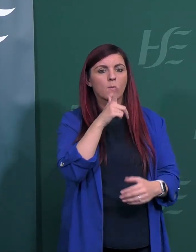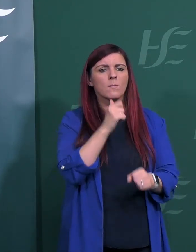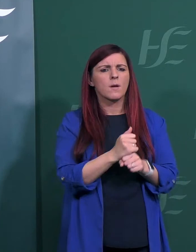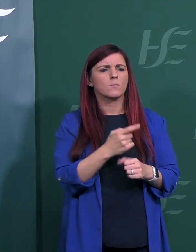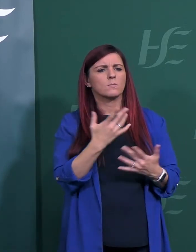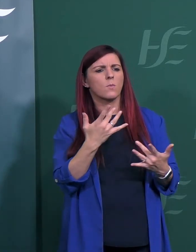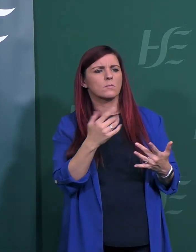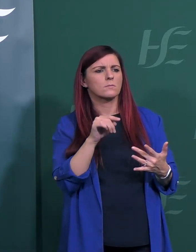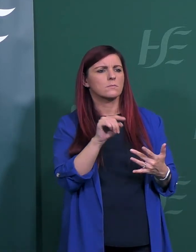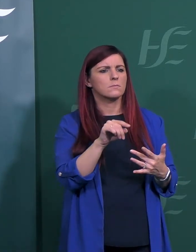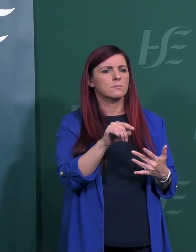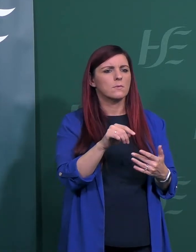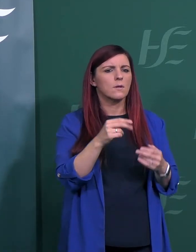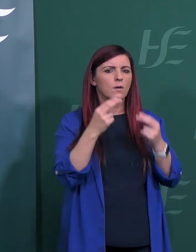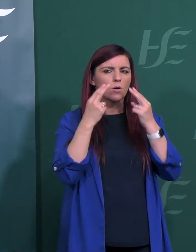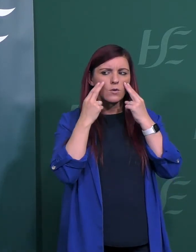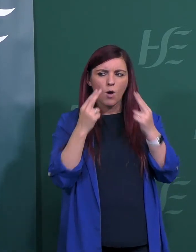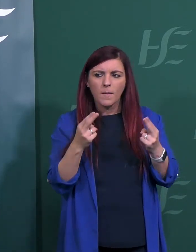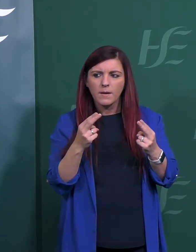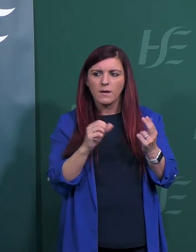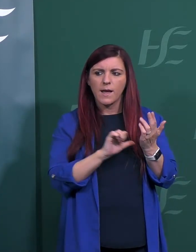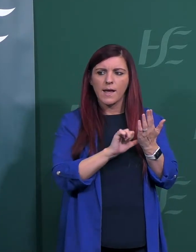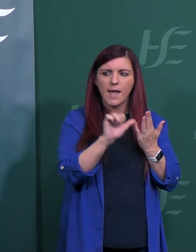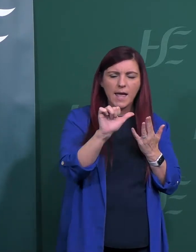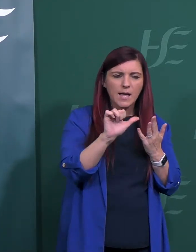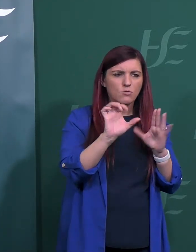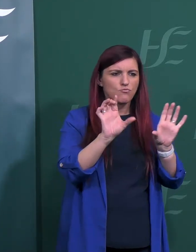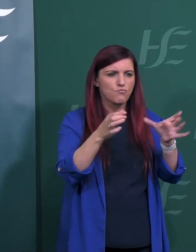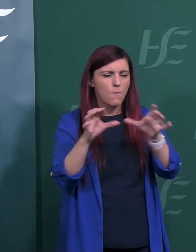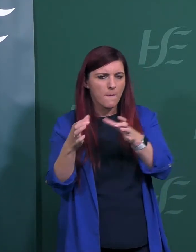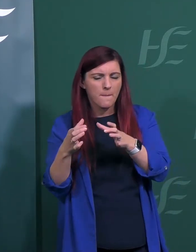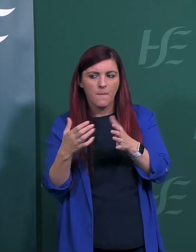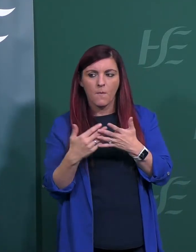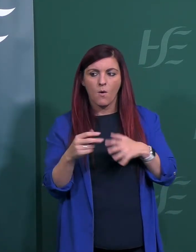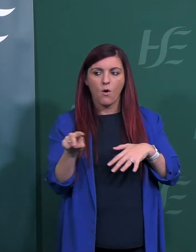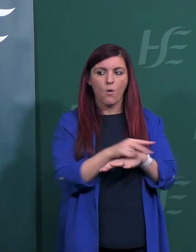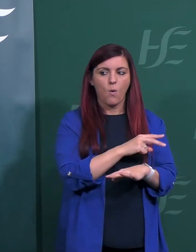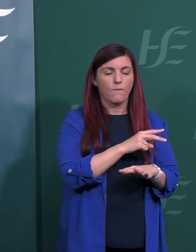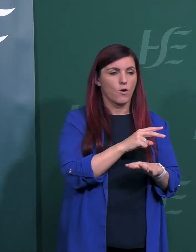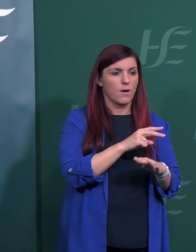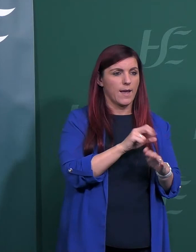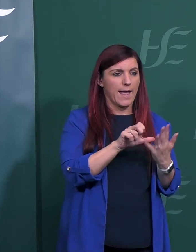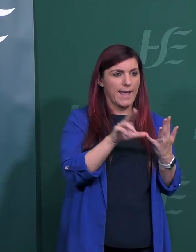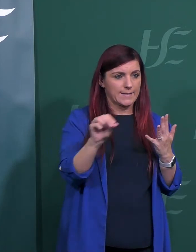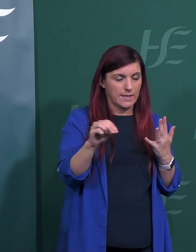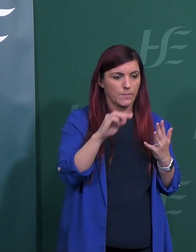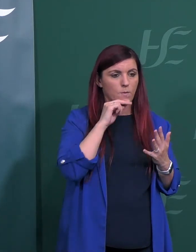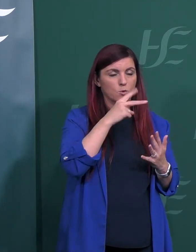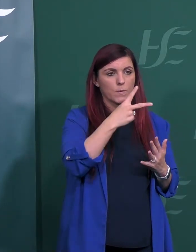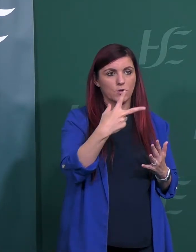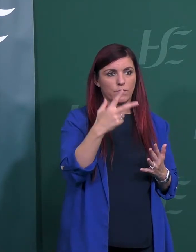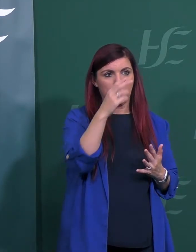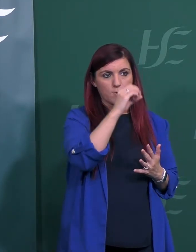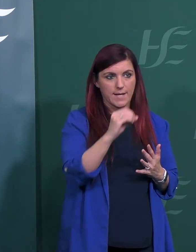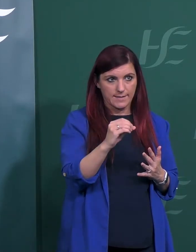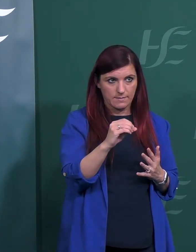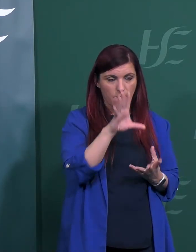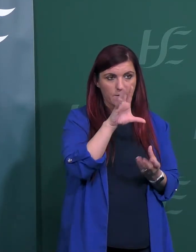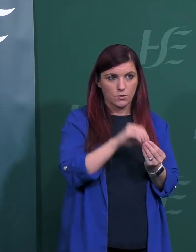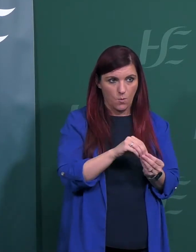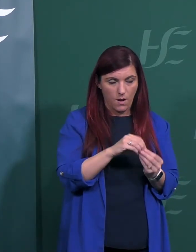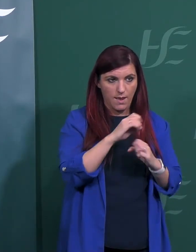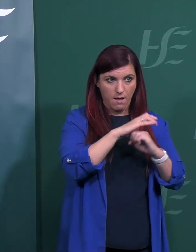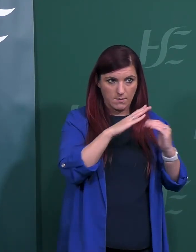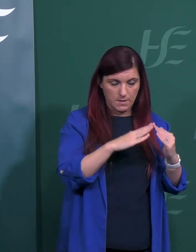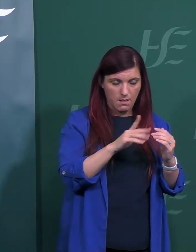breakdown, which we normally give of age and hospitalizations, for those over the age of 80 is 23% of the total